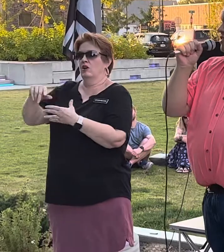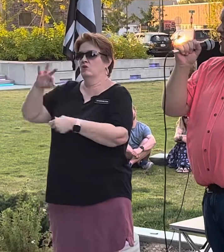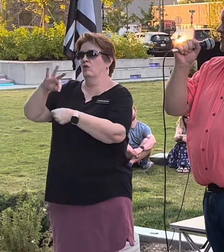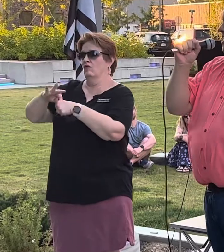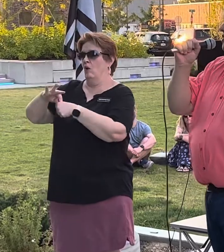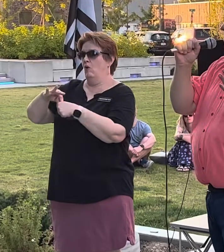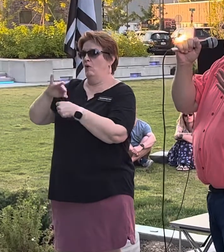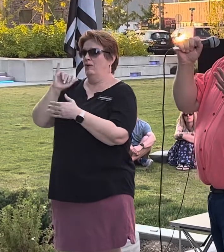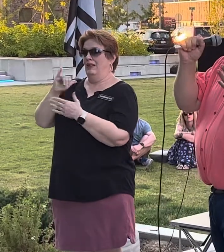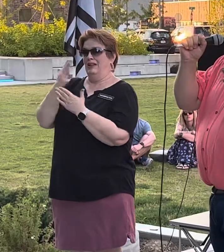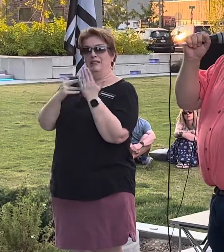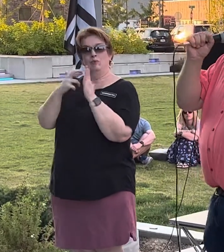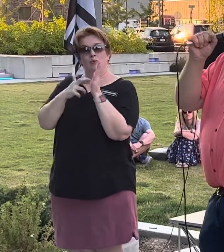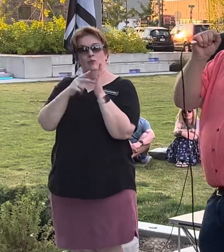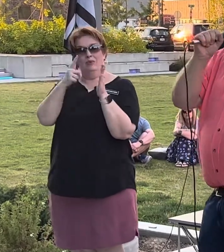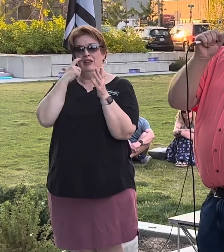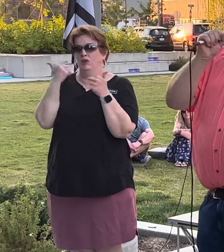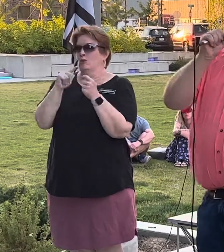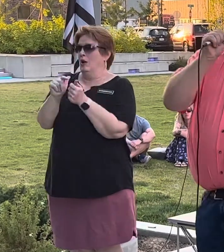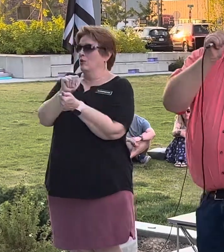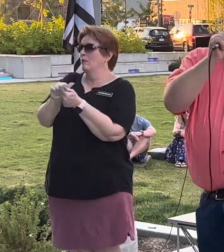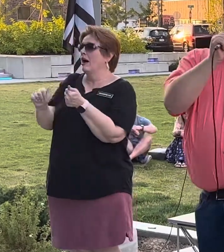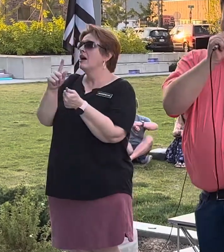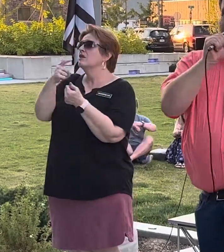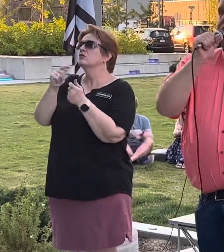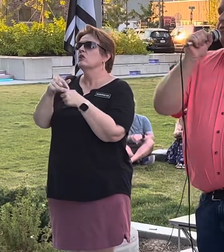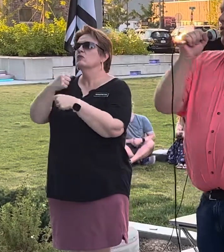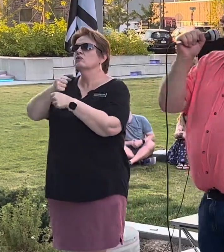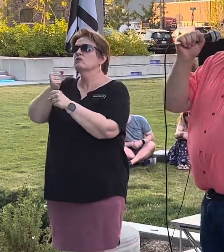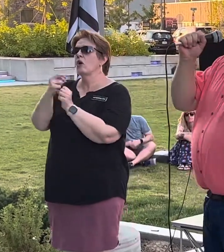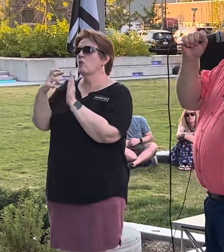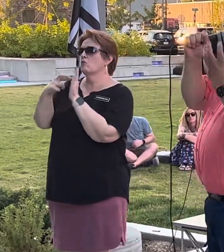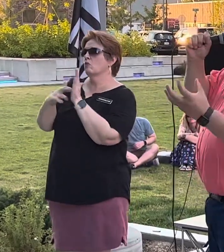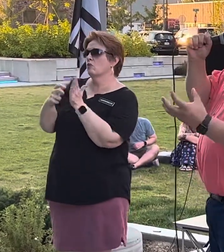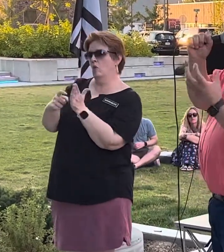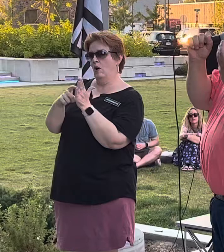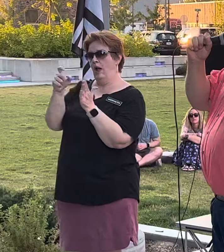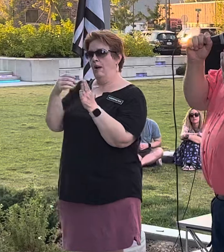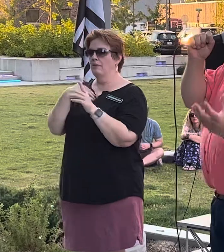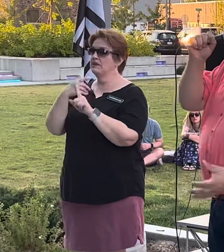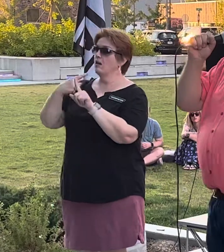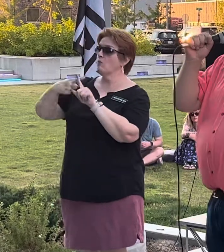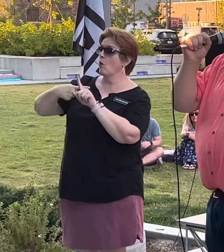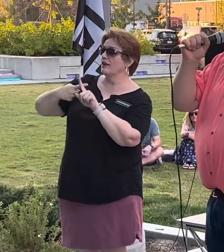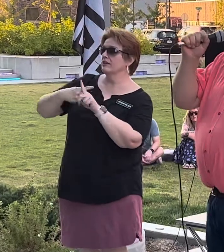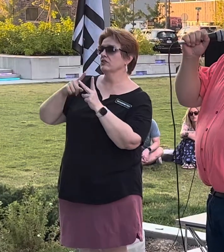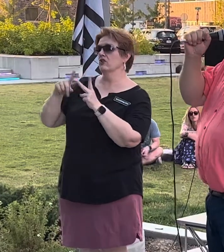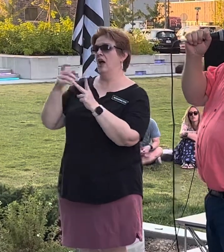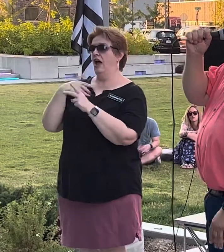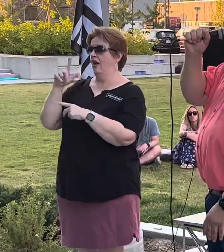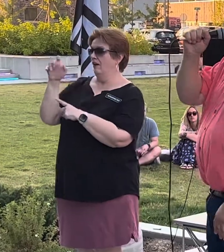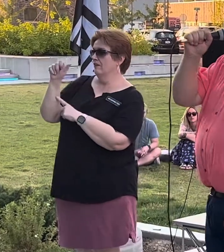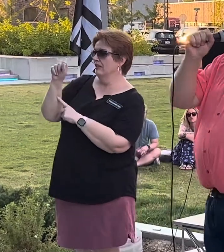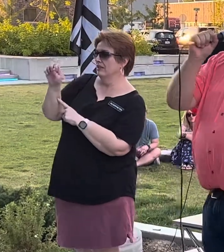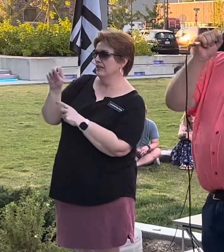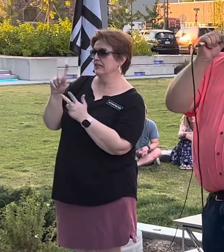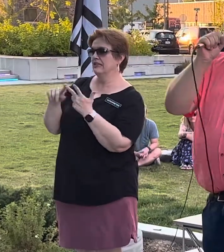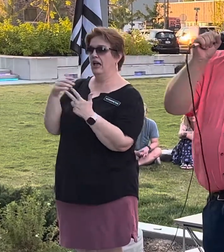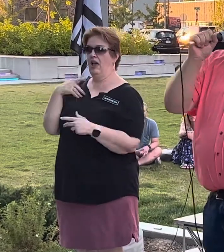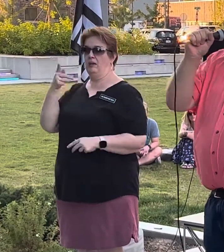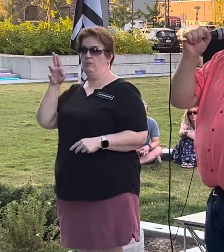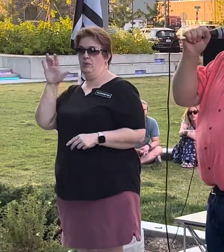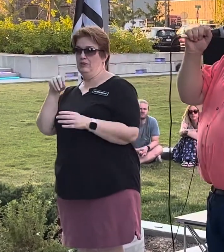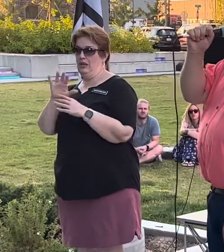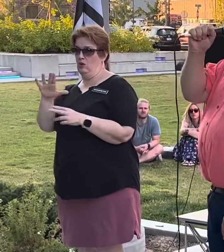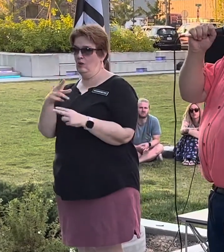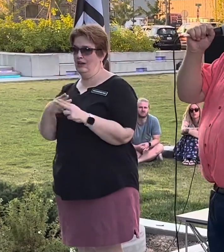last legislative session. They tried to create rules requiring you to have a mortgage or a lease and having public utilities in your